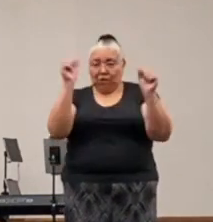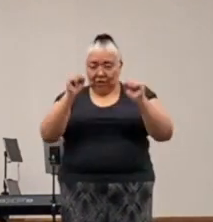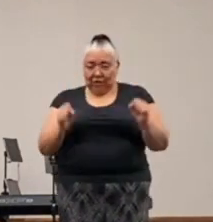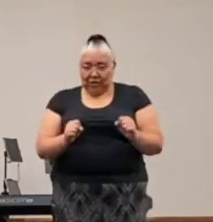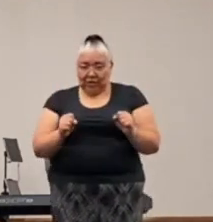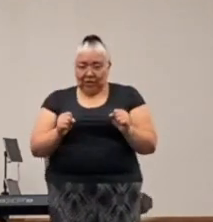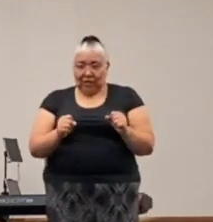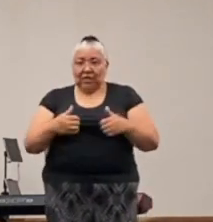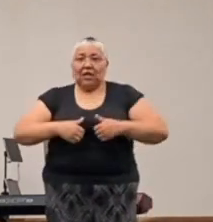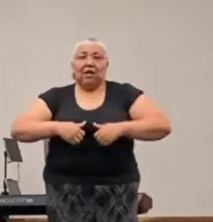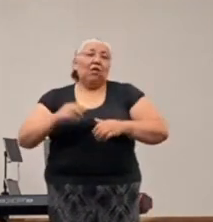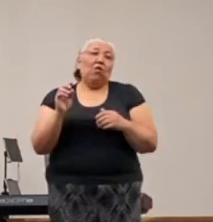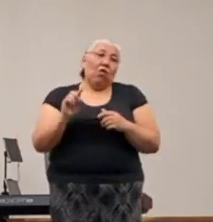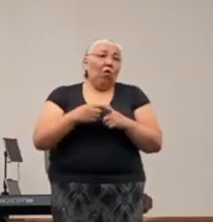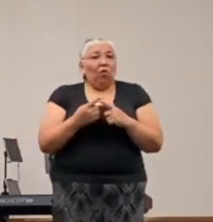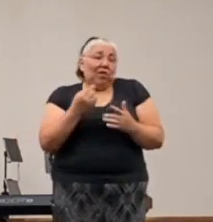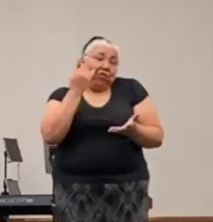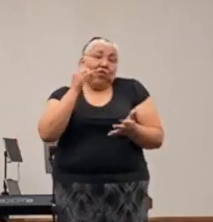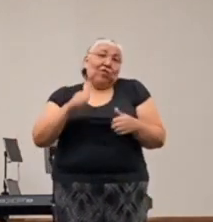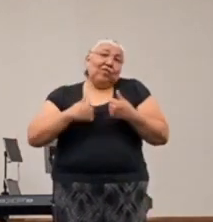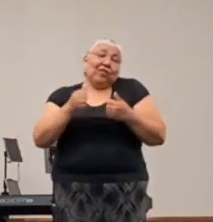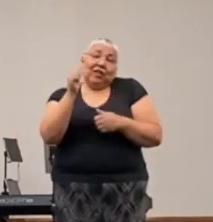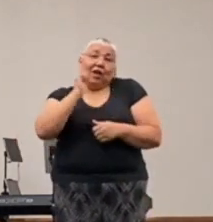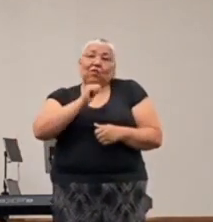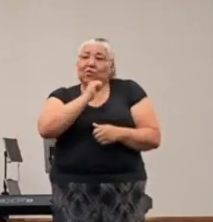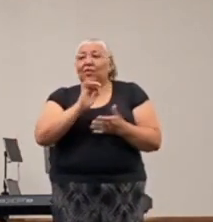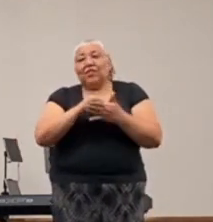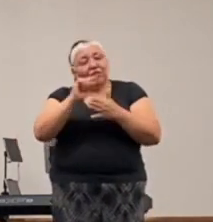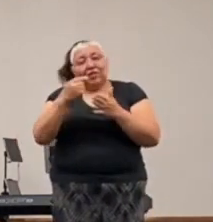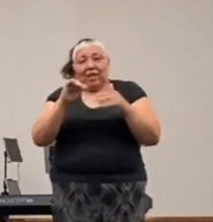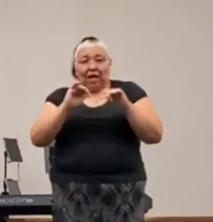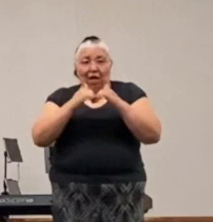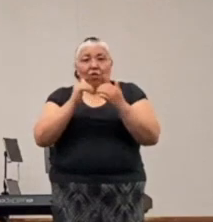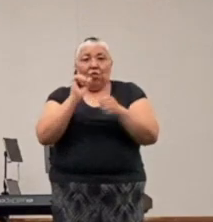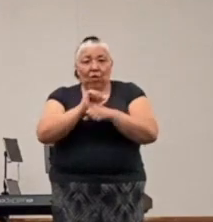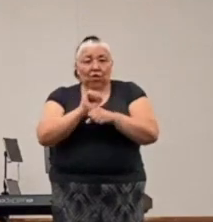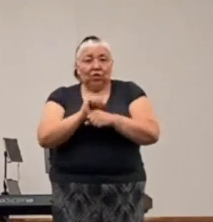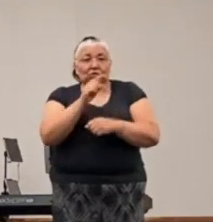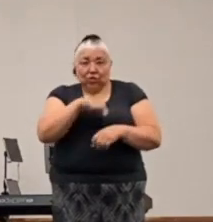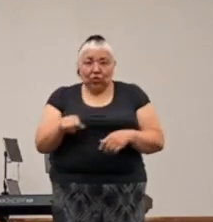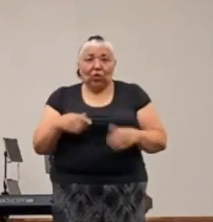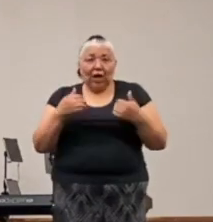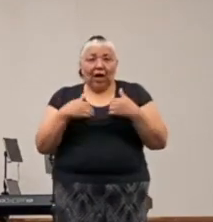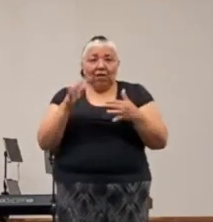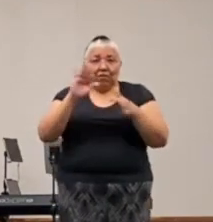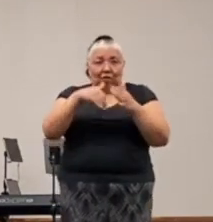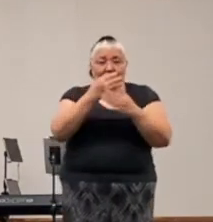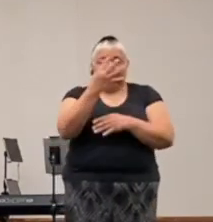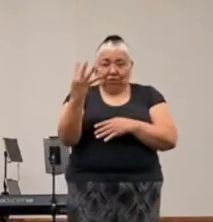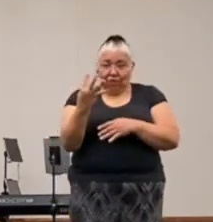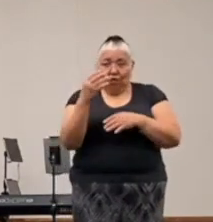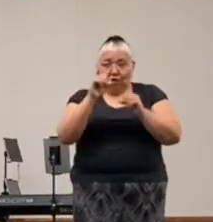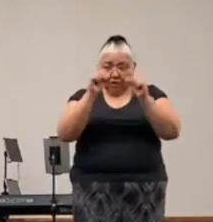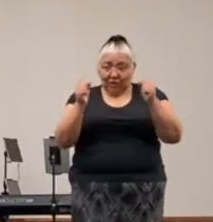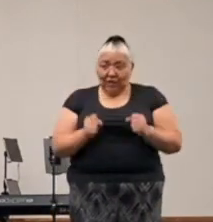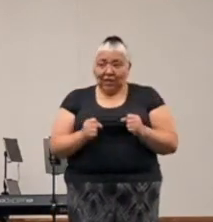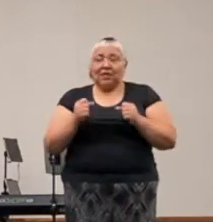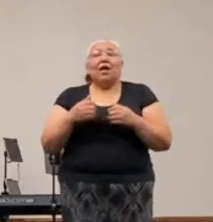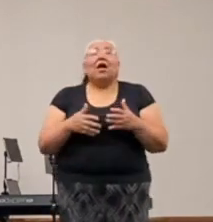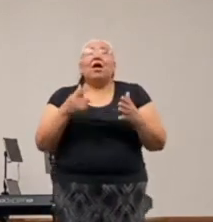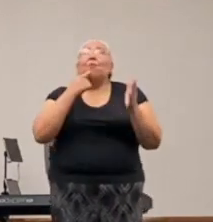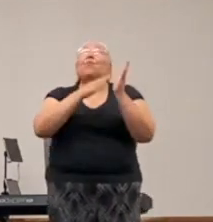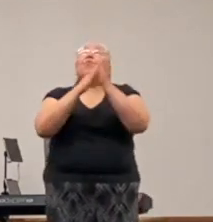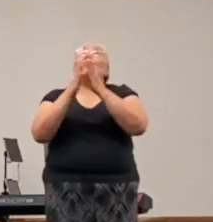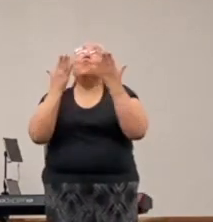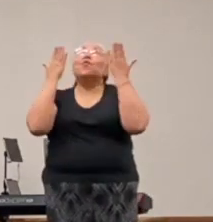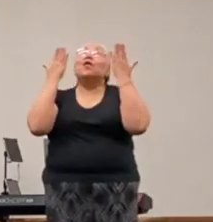in Arizona, right? And that's just it. That's just how it works, right? And so you get all those seasons. Right? Praise God for